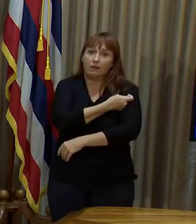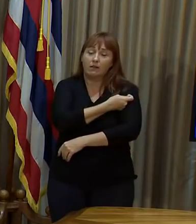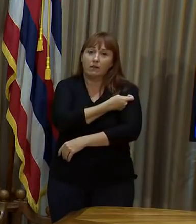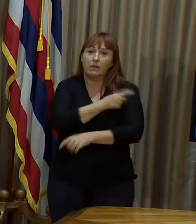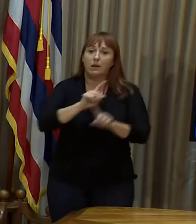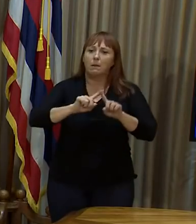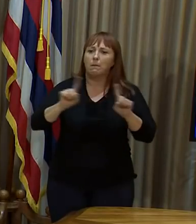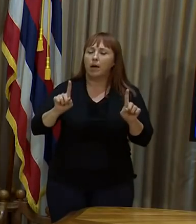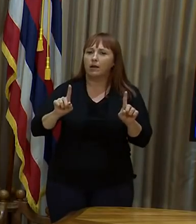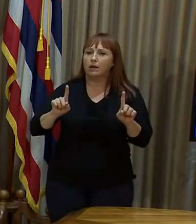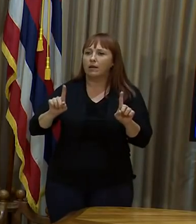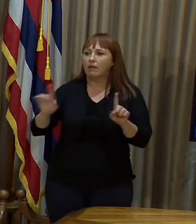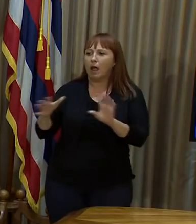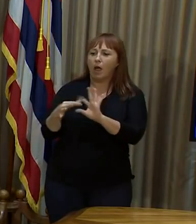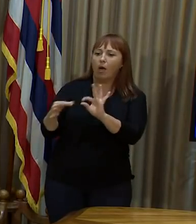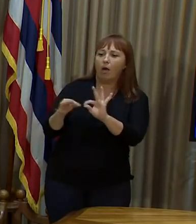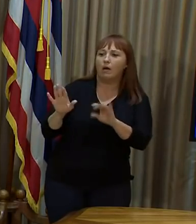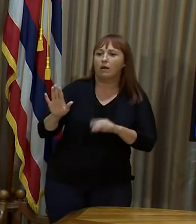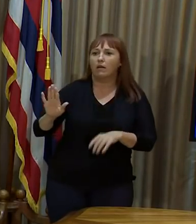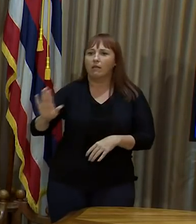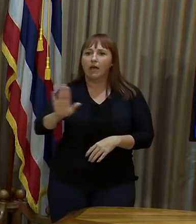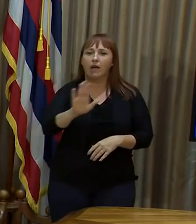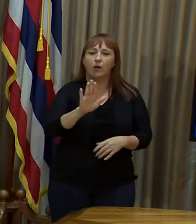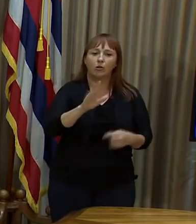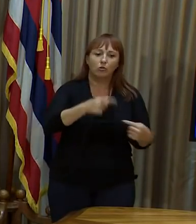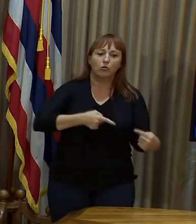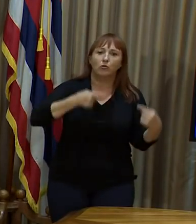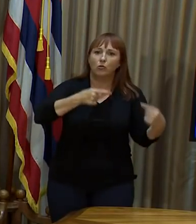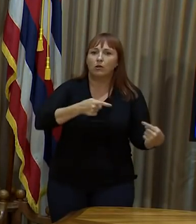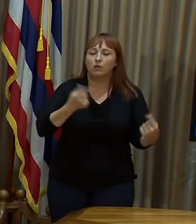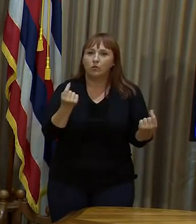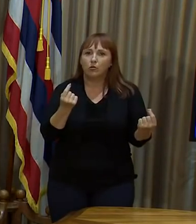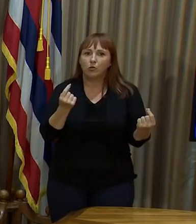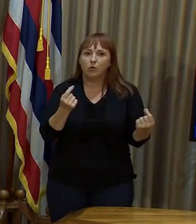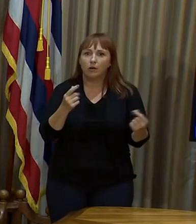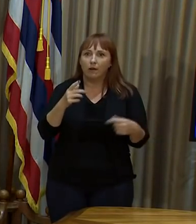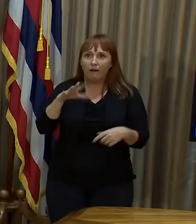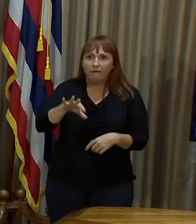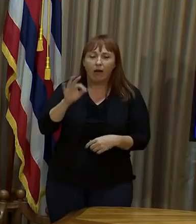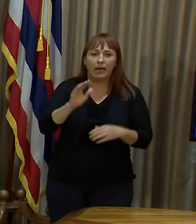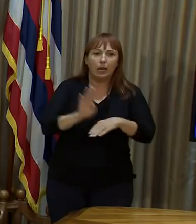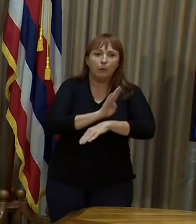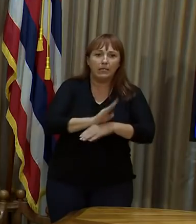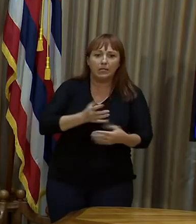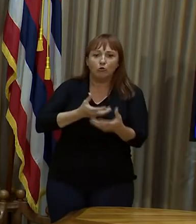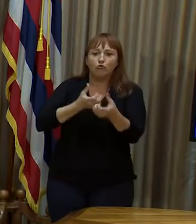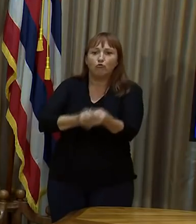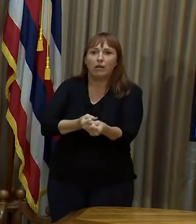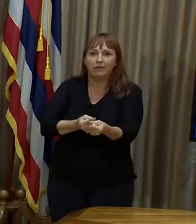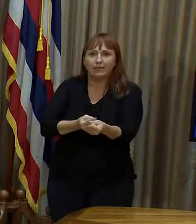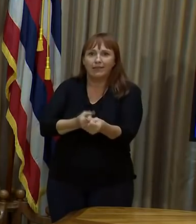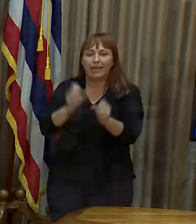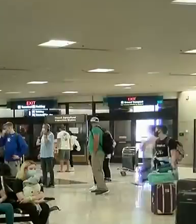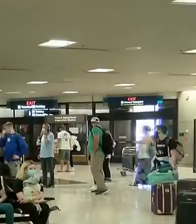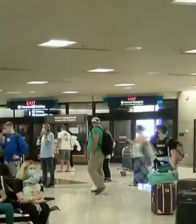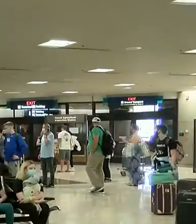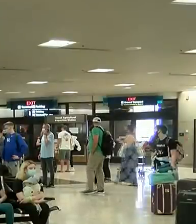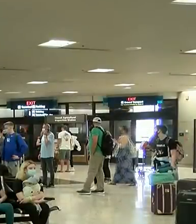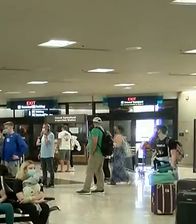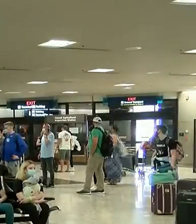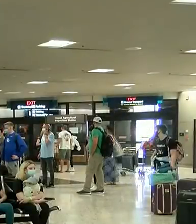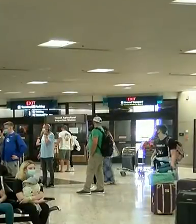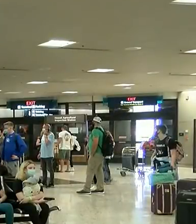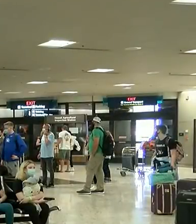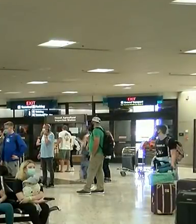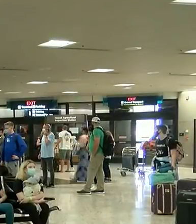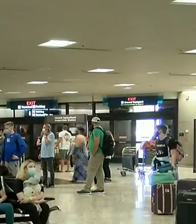but sometimes have trouble getting to a trusted testing partner or other challenges in getting to